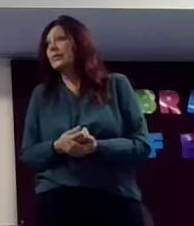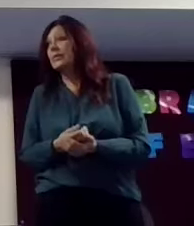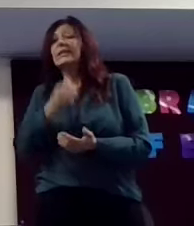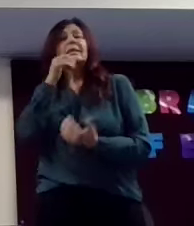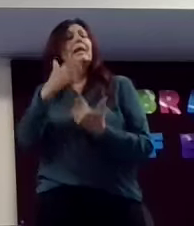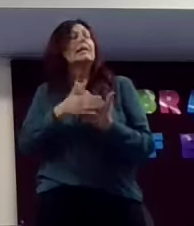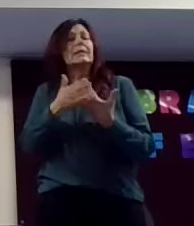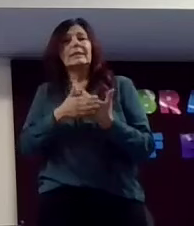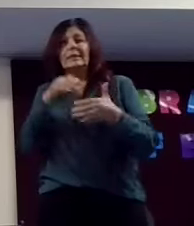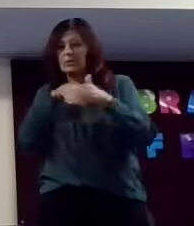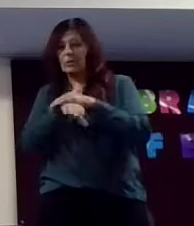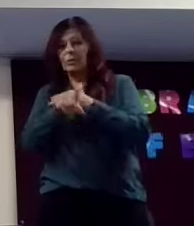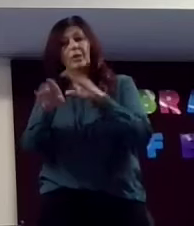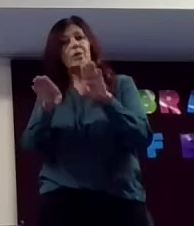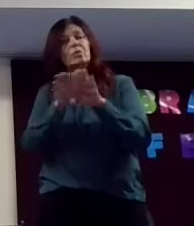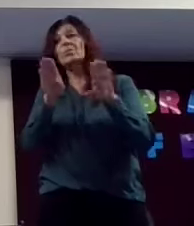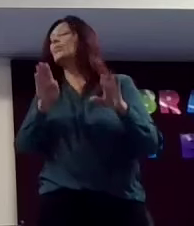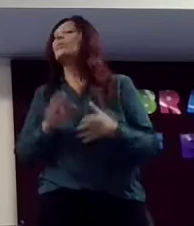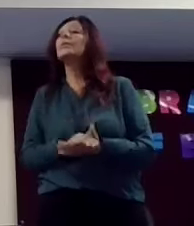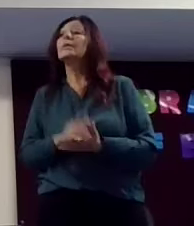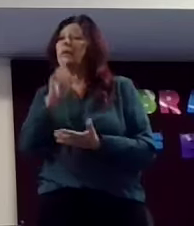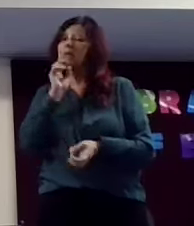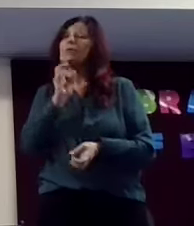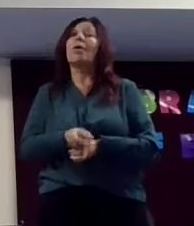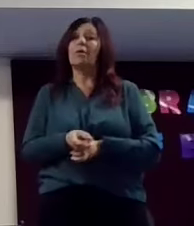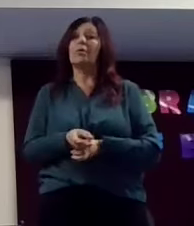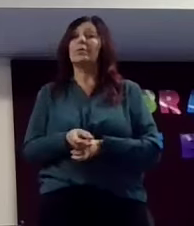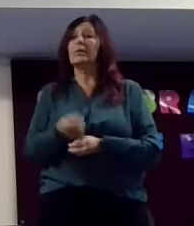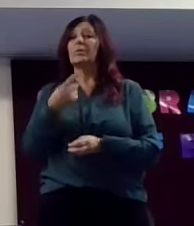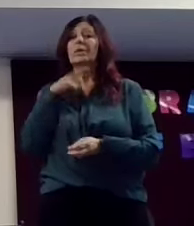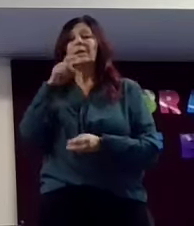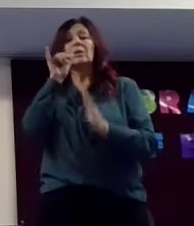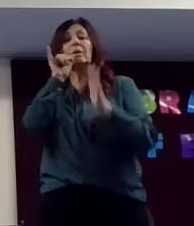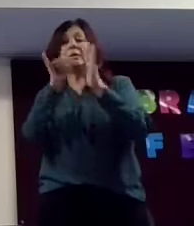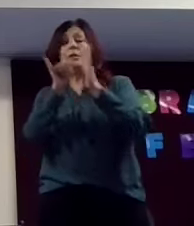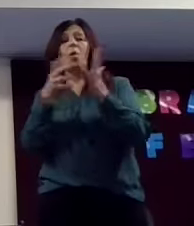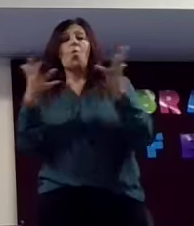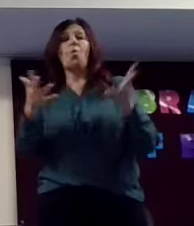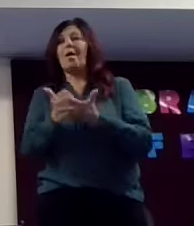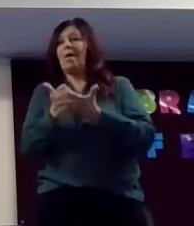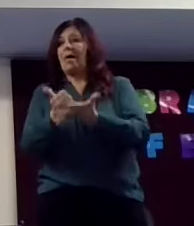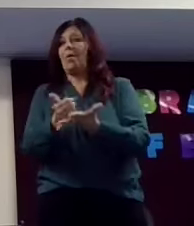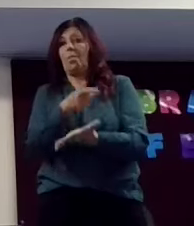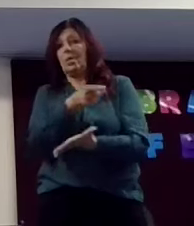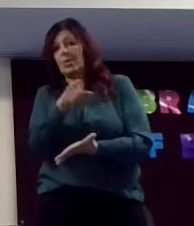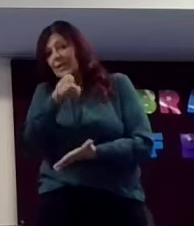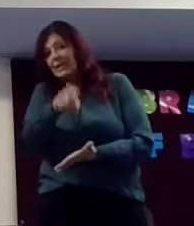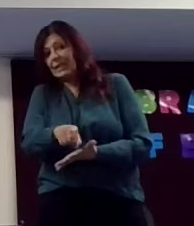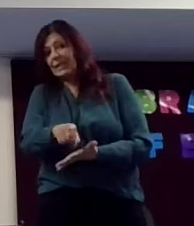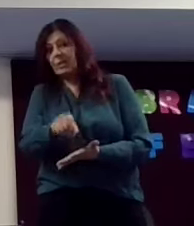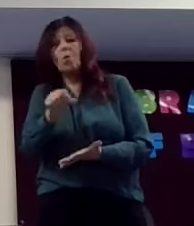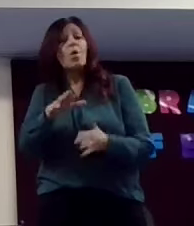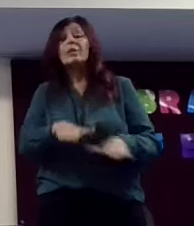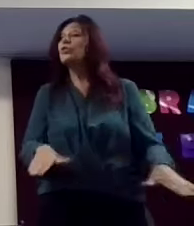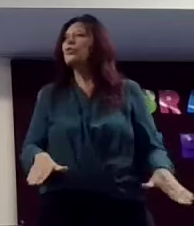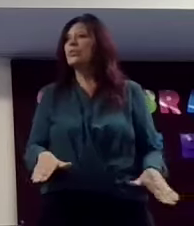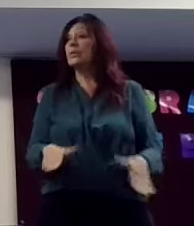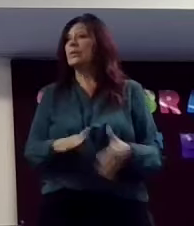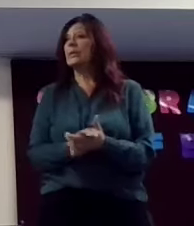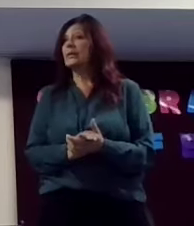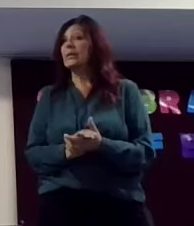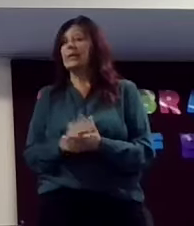It's not easy to walk through that door. It's hard. And so we need to identify what help the families or the parents or the children